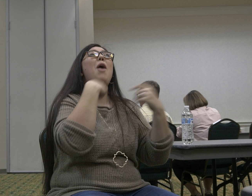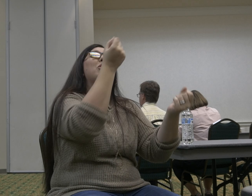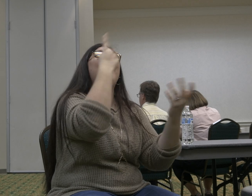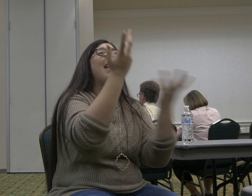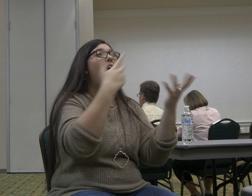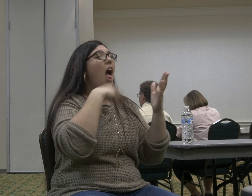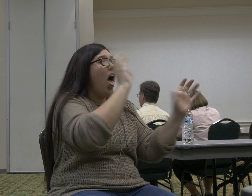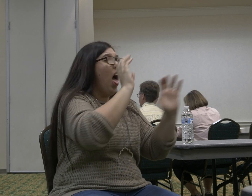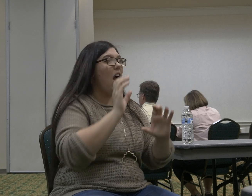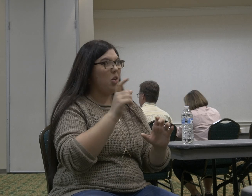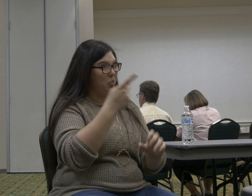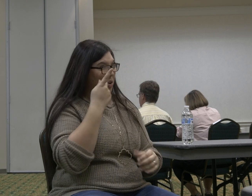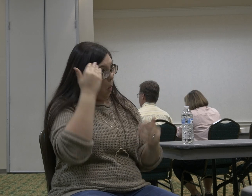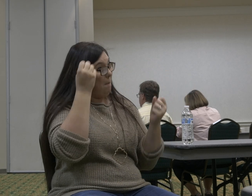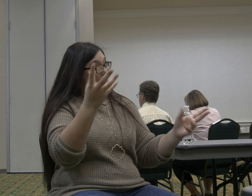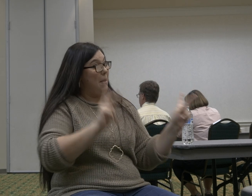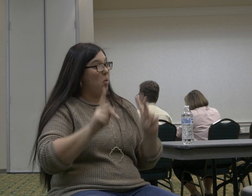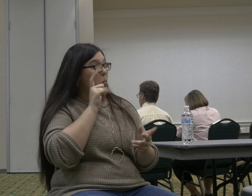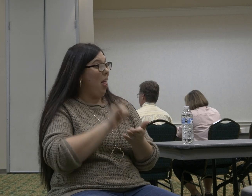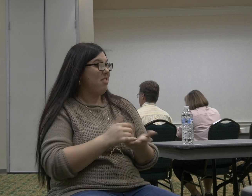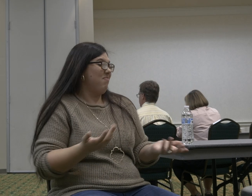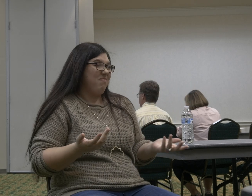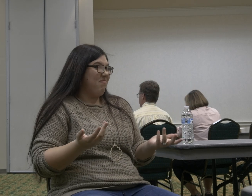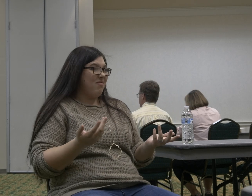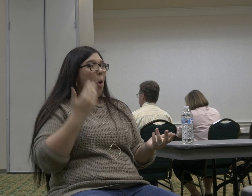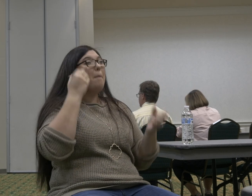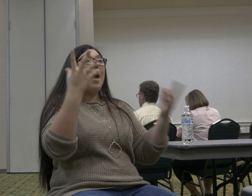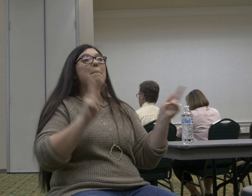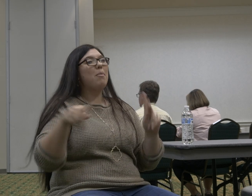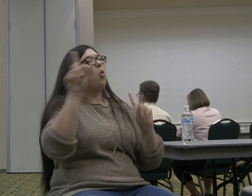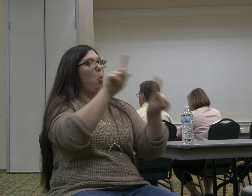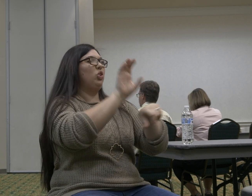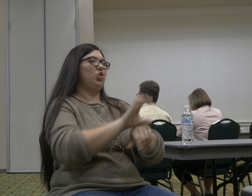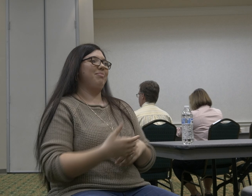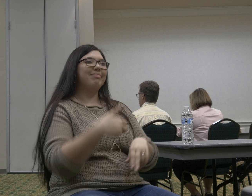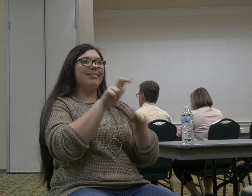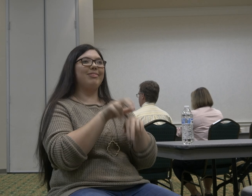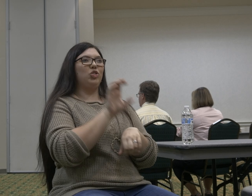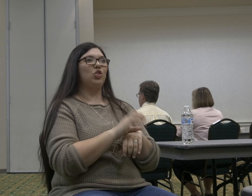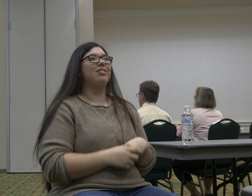that? Most people just go to church, sit there, and get dumbed down.